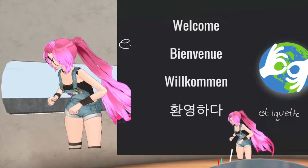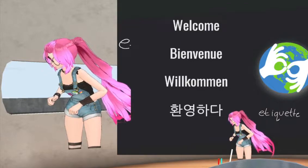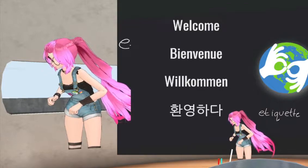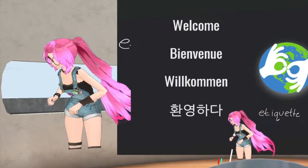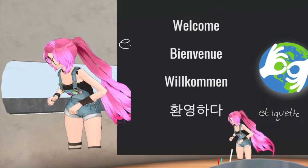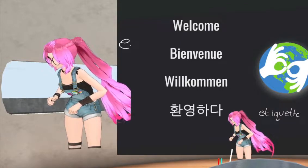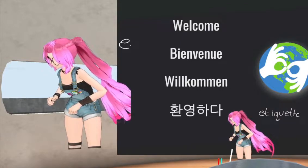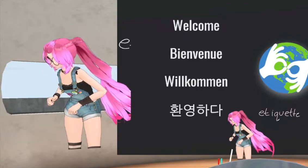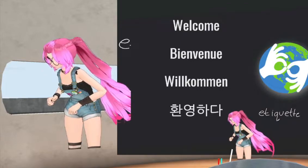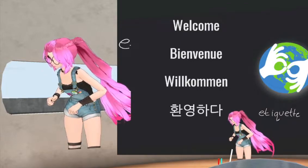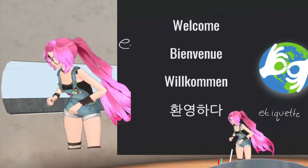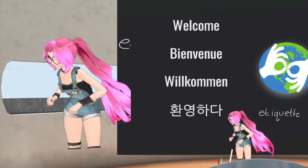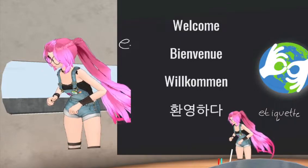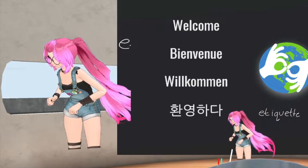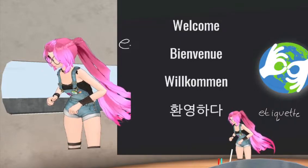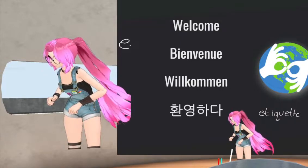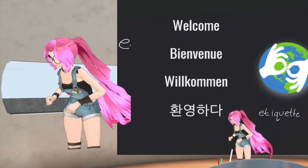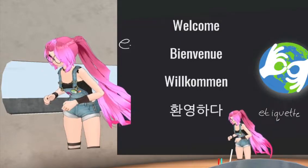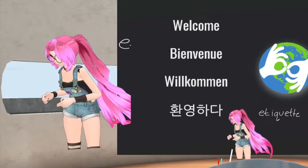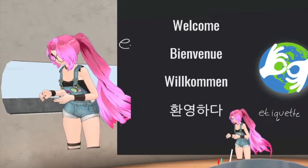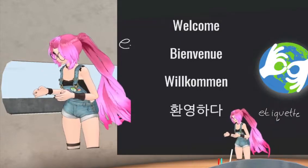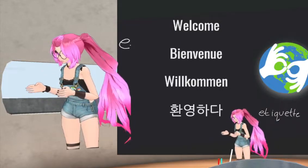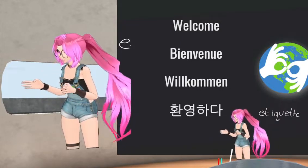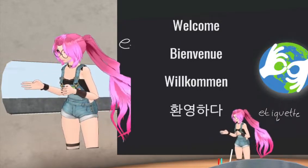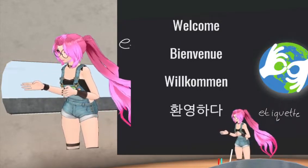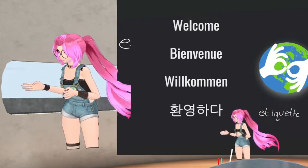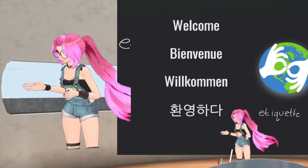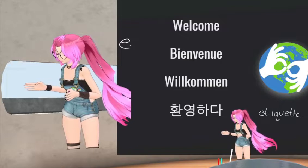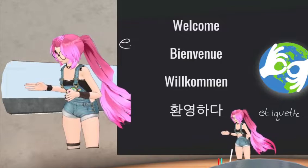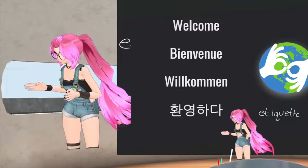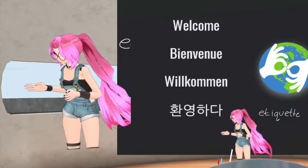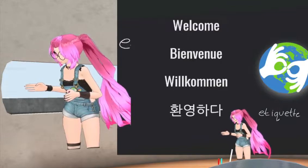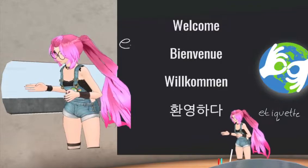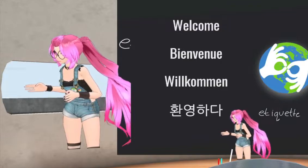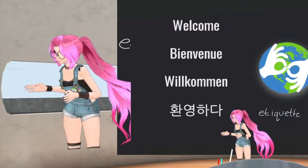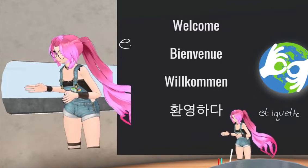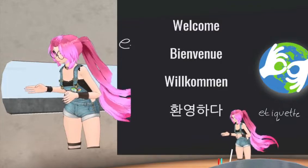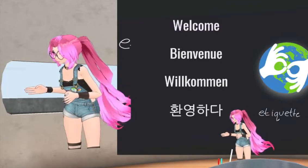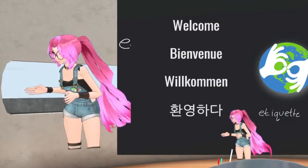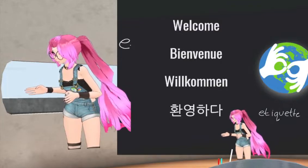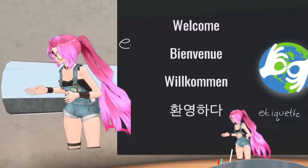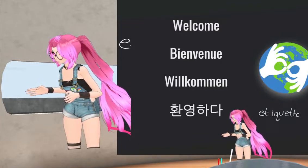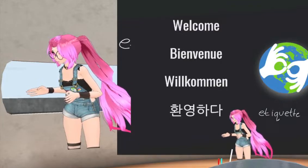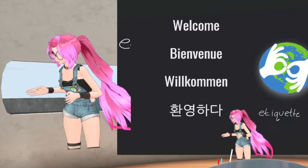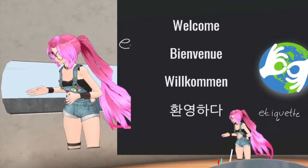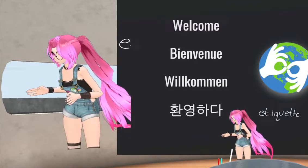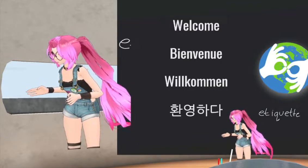jumping or stomping or shaking tables and chairs. And another way that you can get somebody's attention